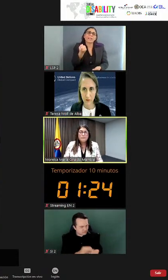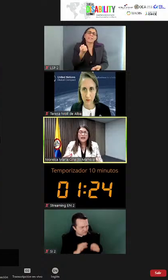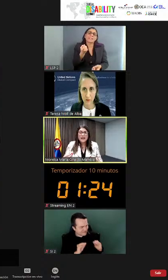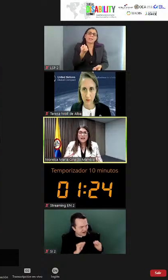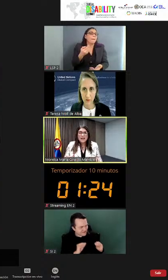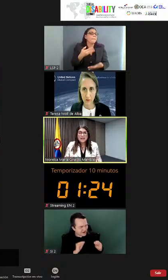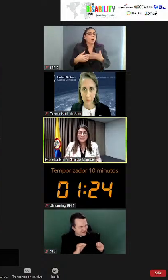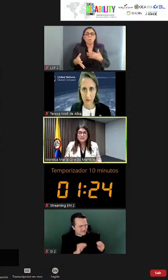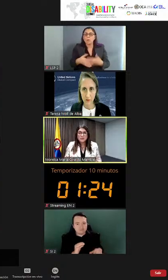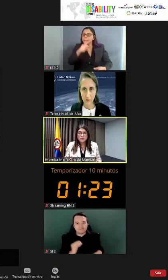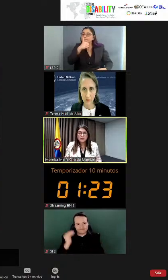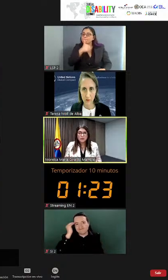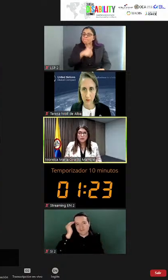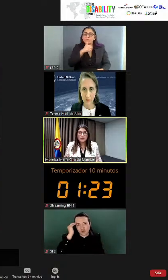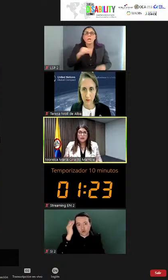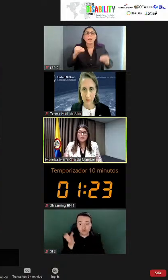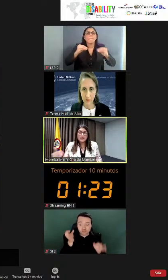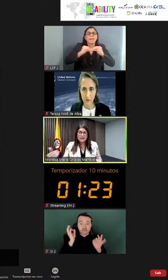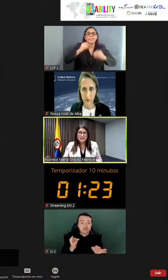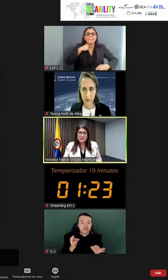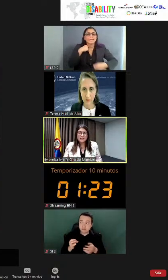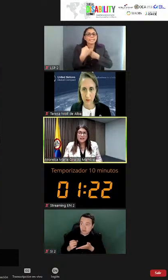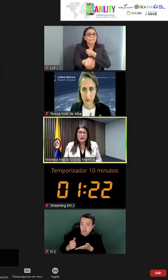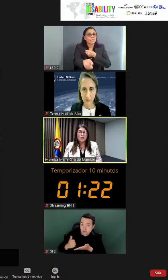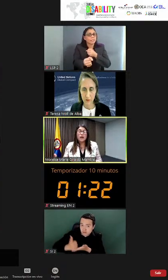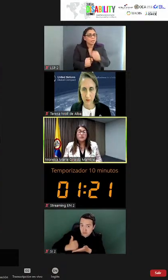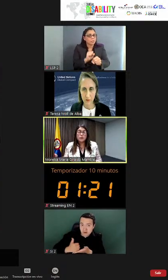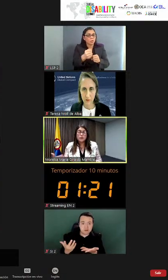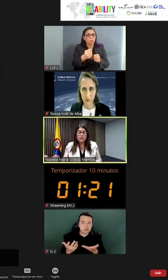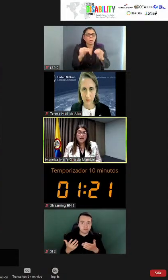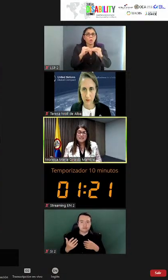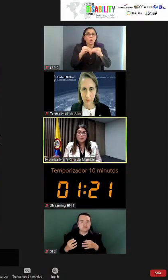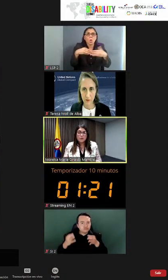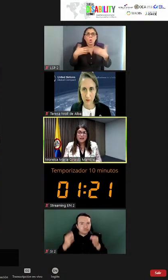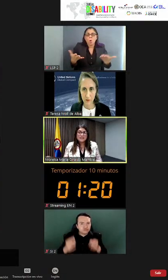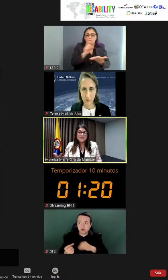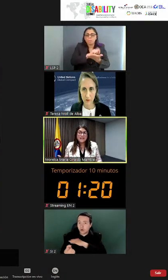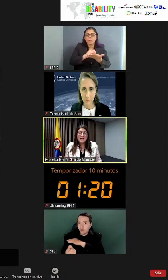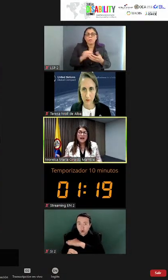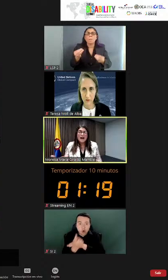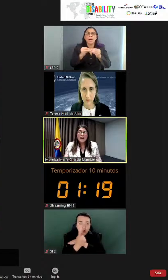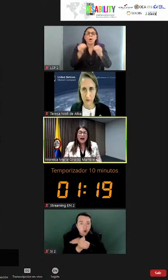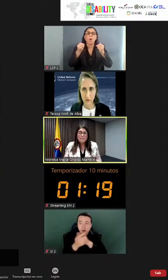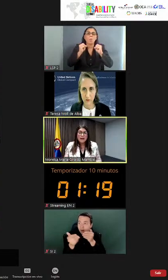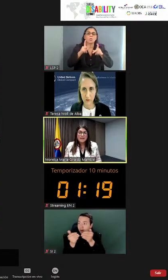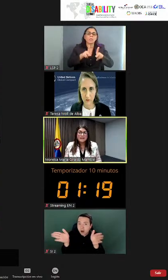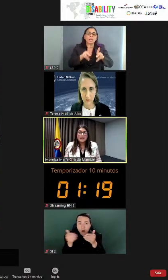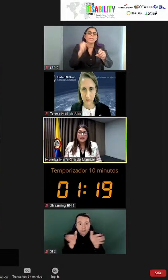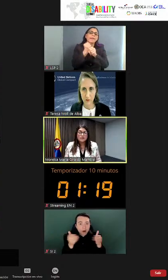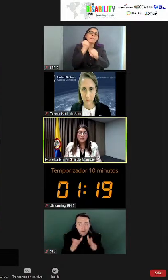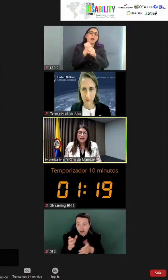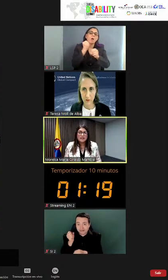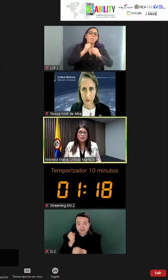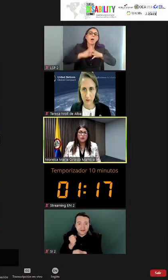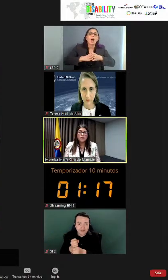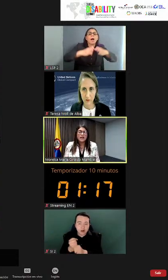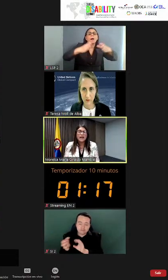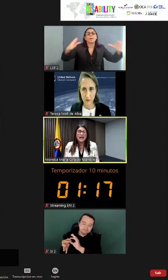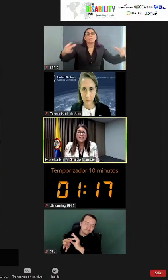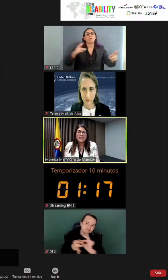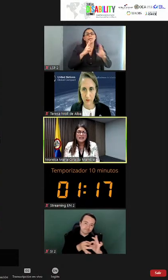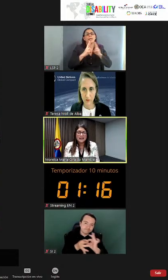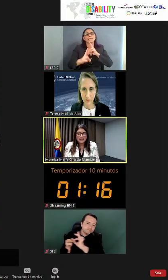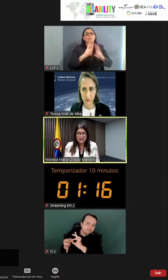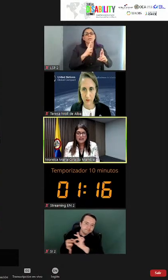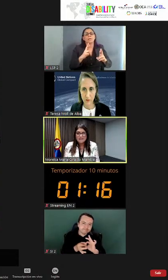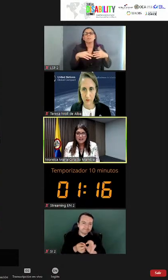as we all know the exercise or the work opportunities are widely